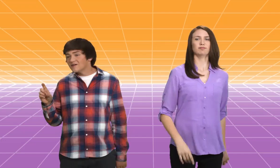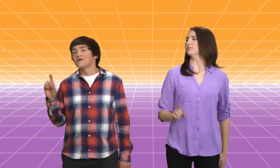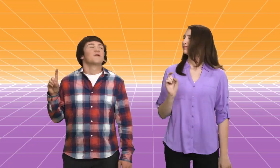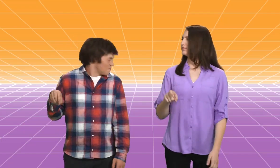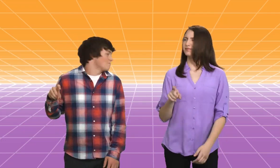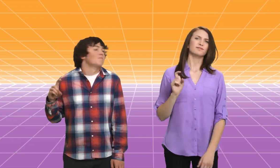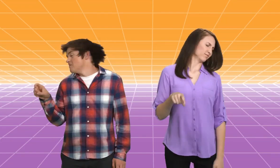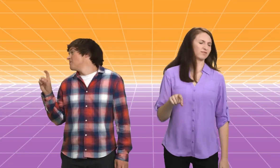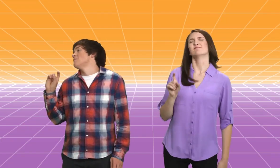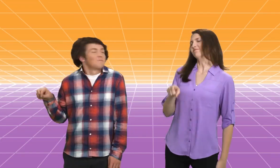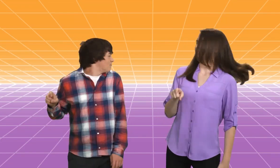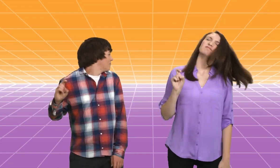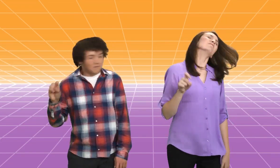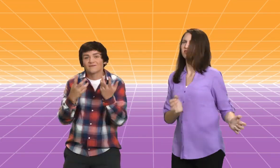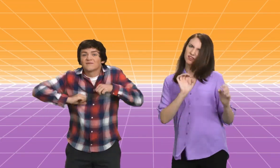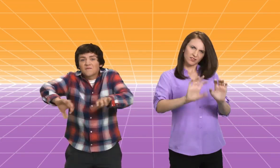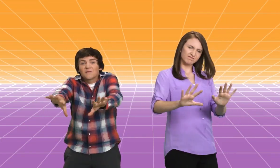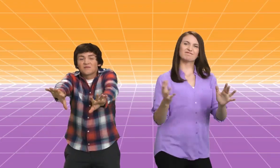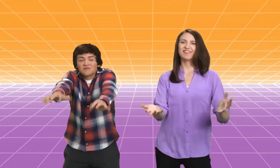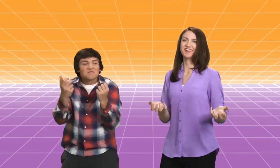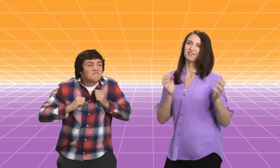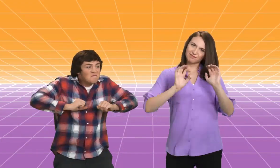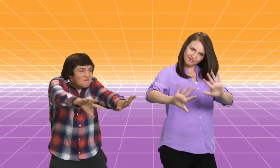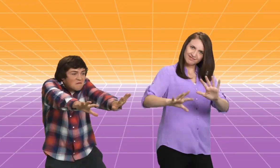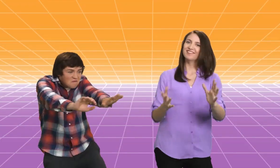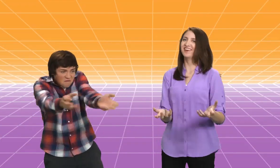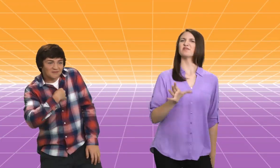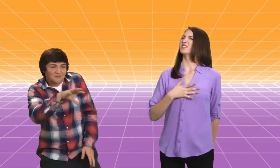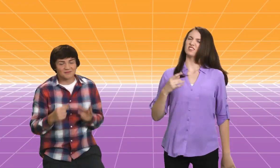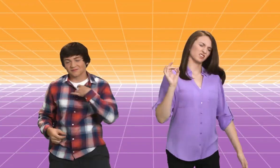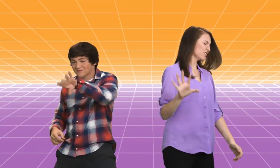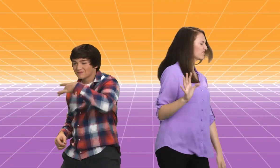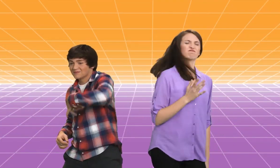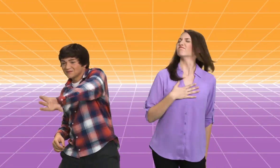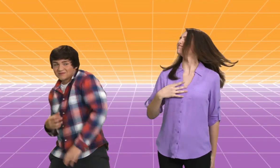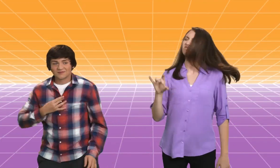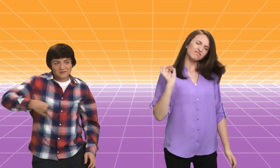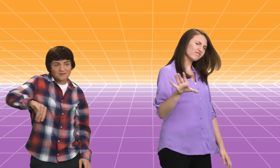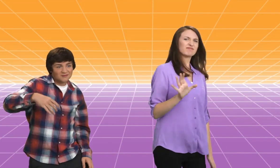I don't need. I don't want. I don't like.